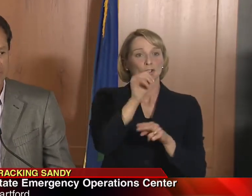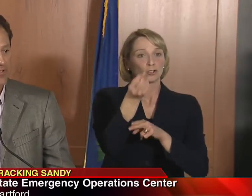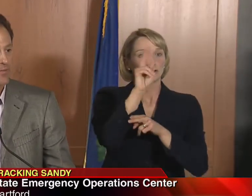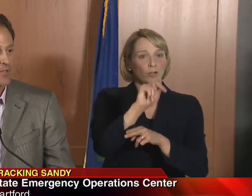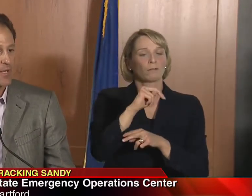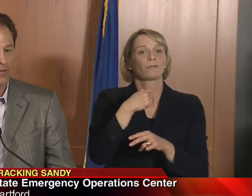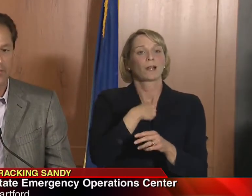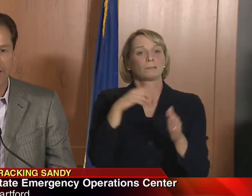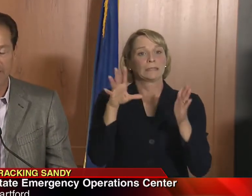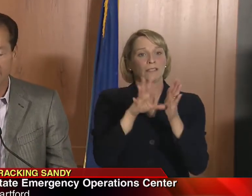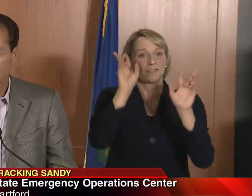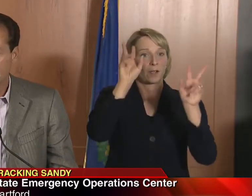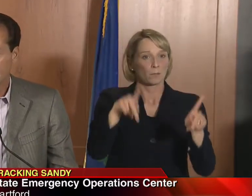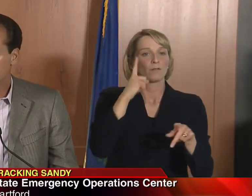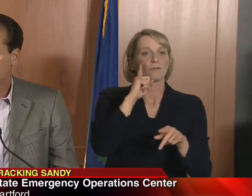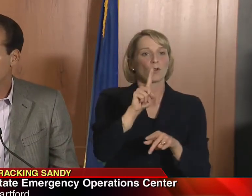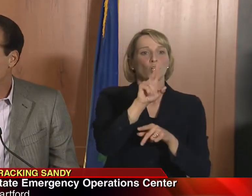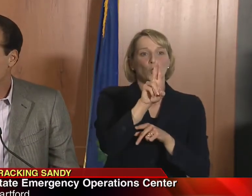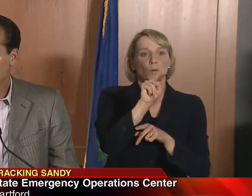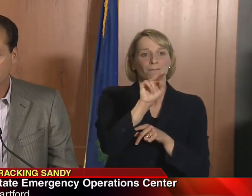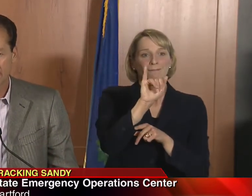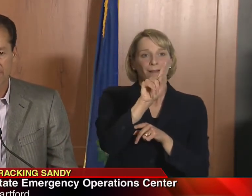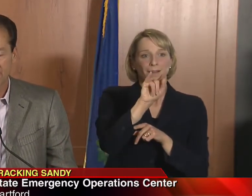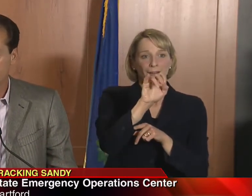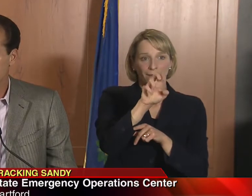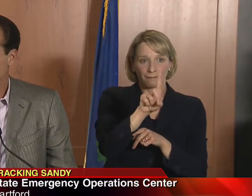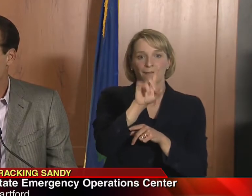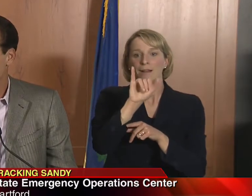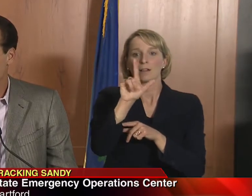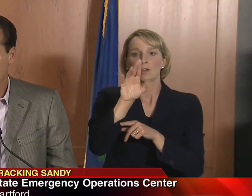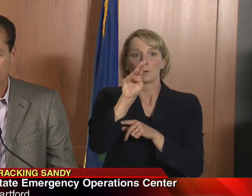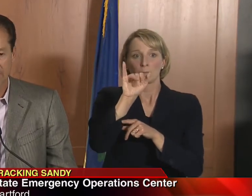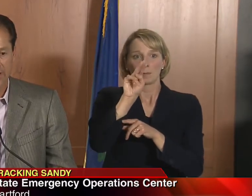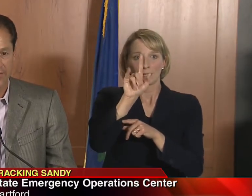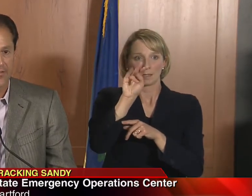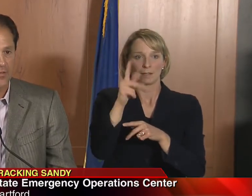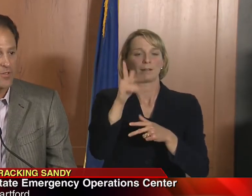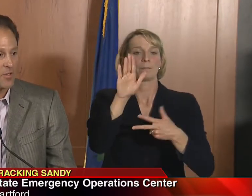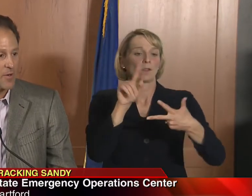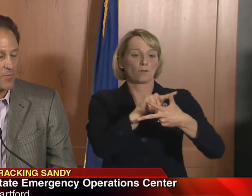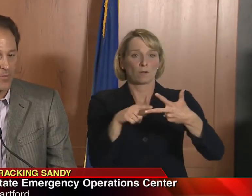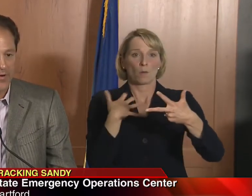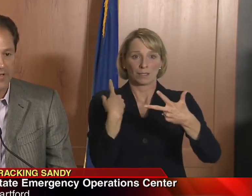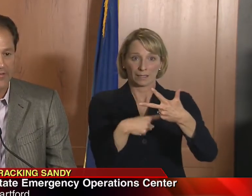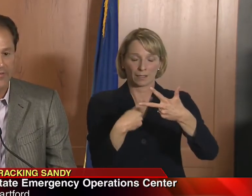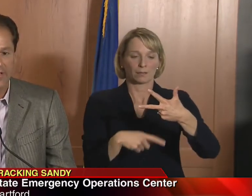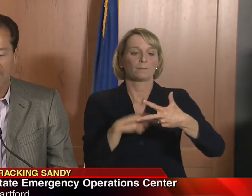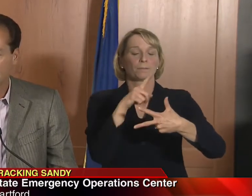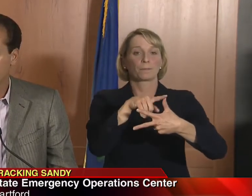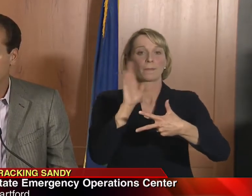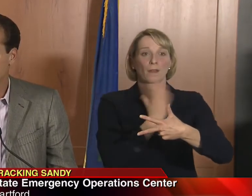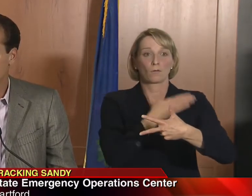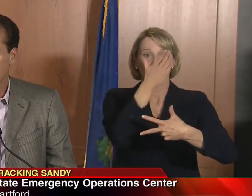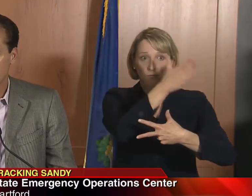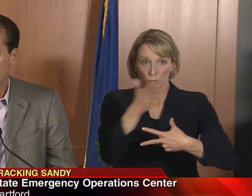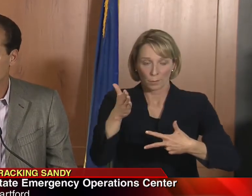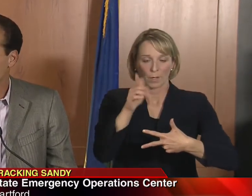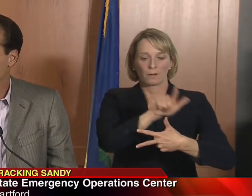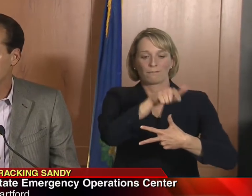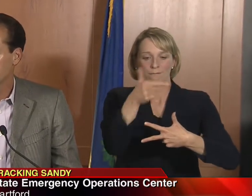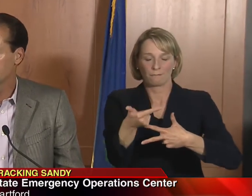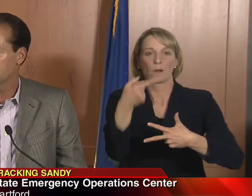Senior Vice President of United Illuminating. And I just want very quickly just 3 subjects I'd like to talk about. First, I want to talk about our preparedness, and then I'll talk